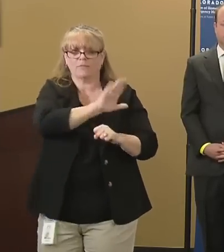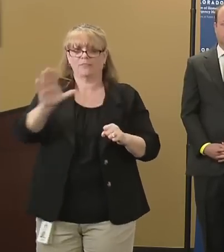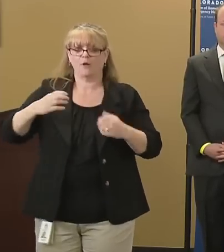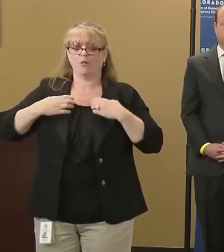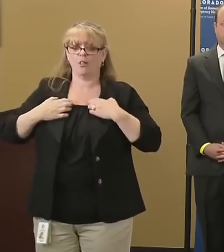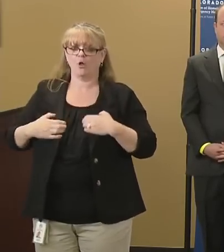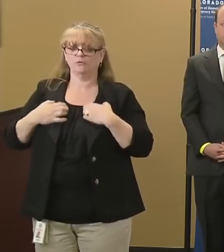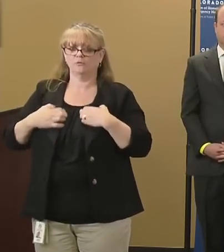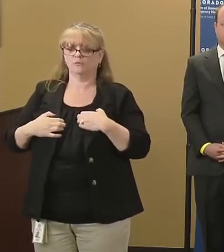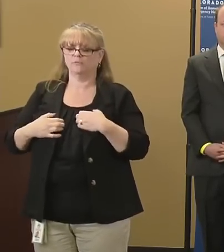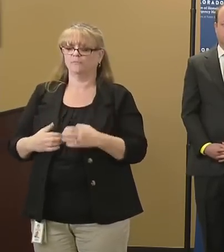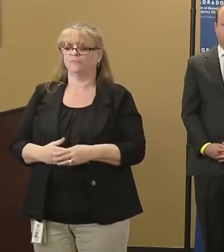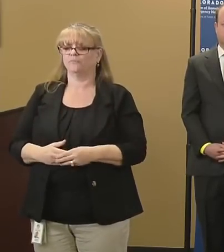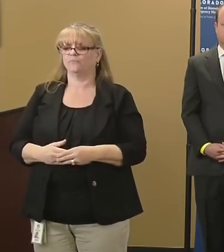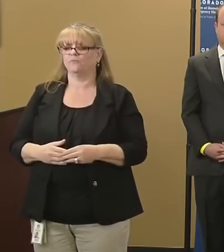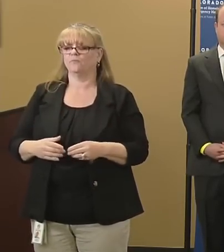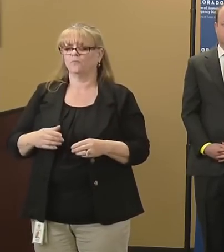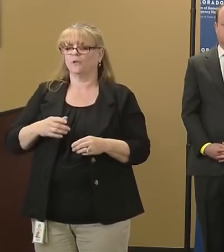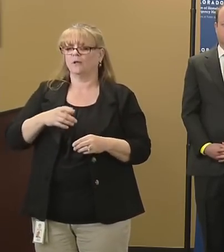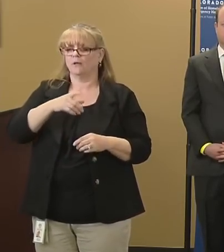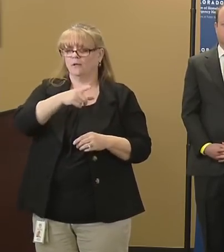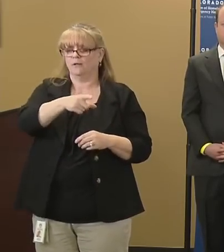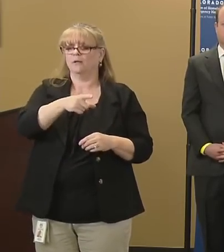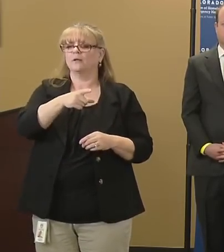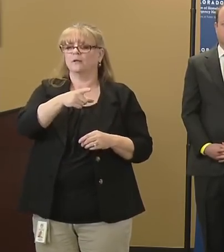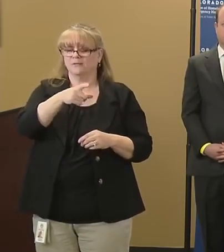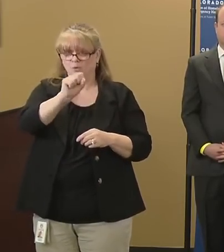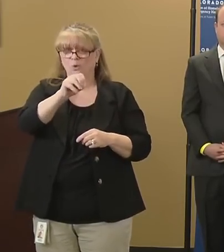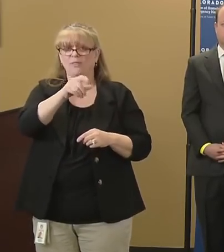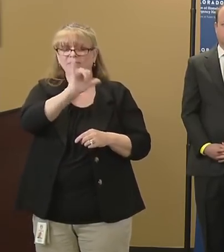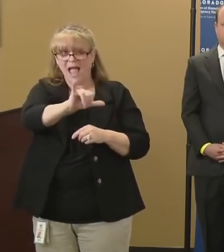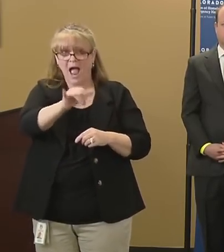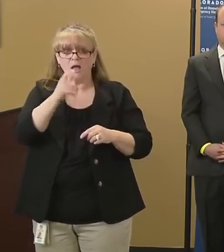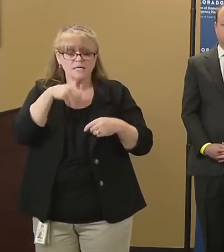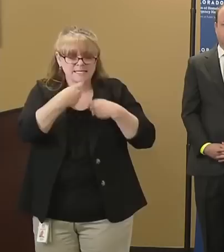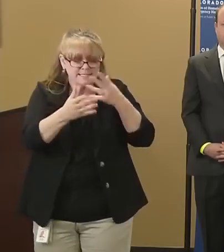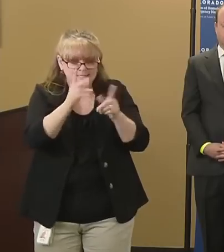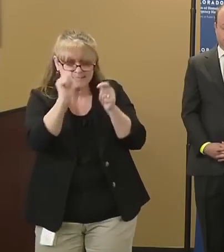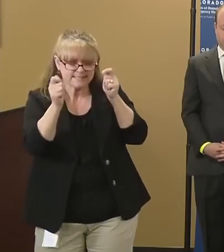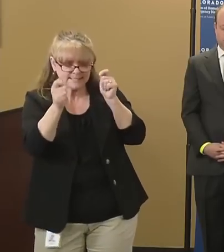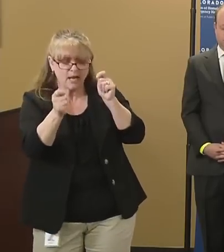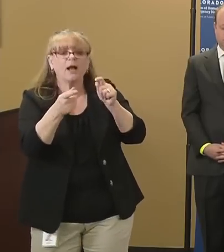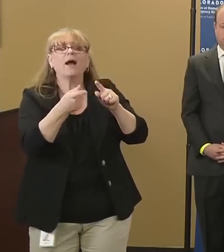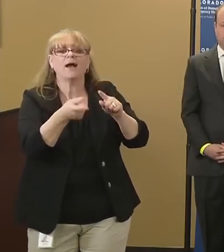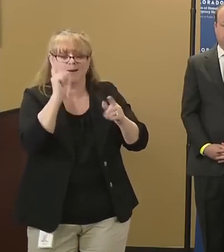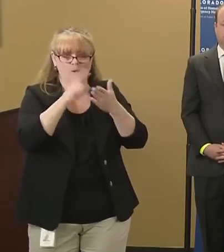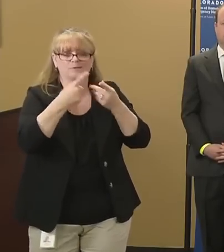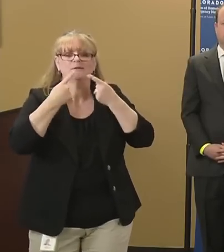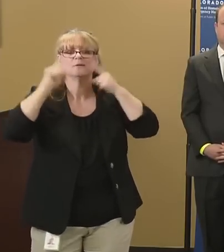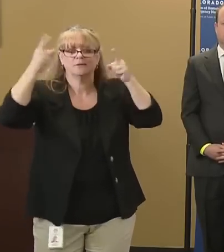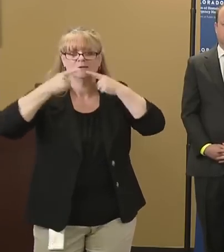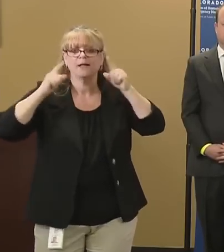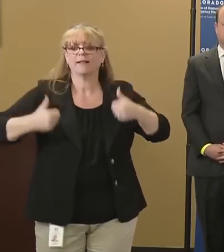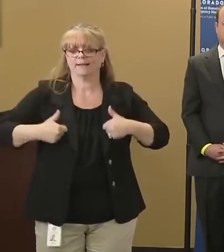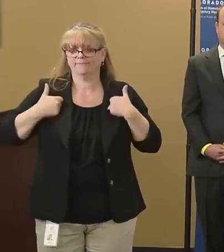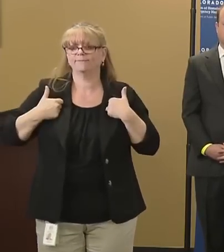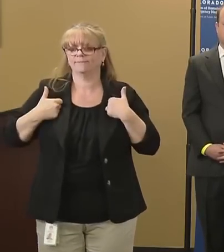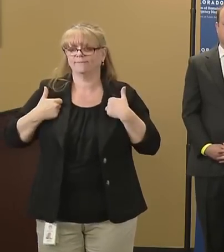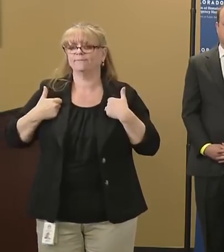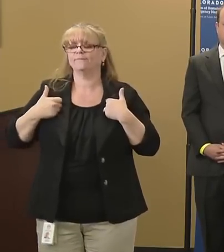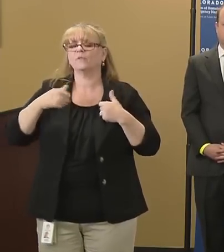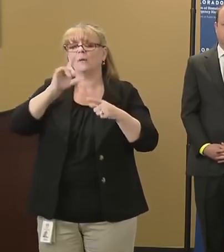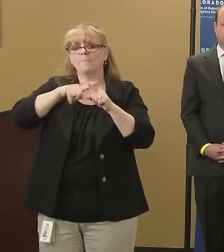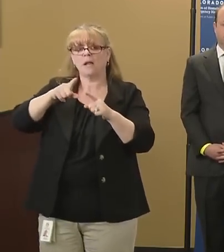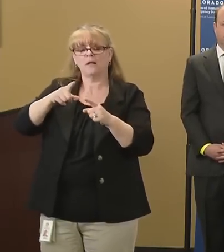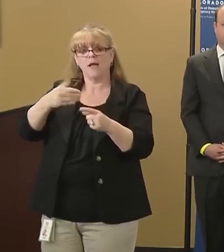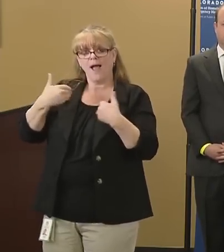improve their chances of surviving. The question you're raising is there are no medical therapies, there are no drugs we can give these patients. And that's